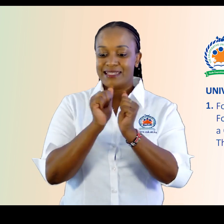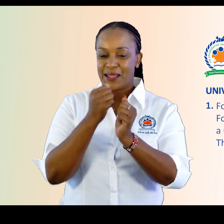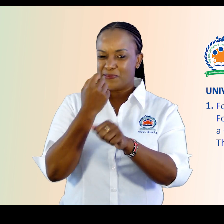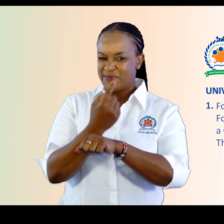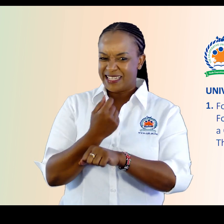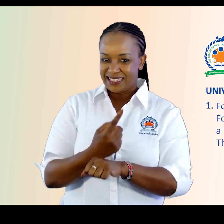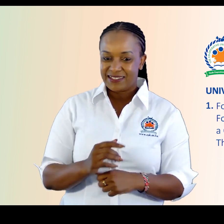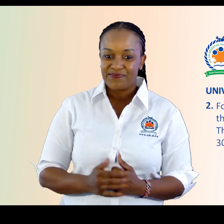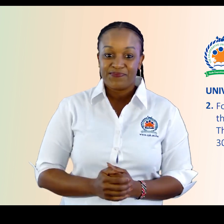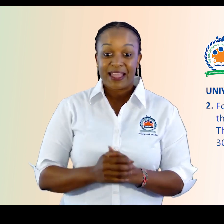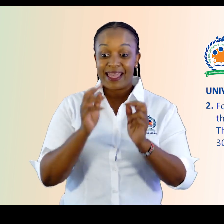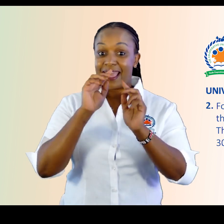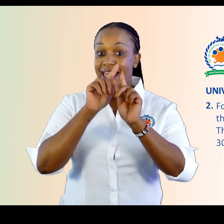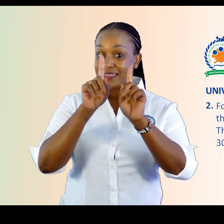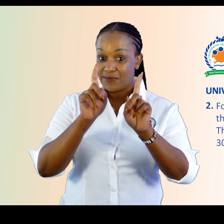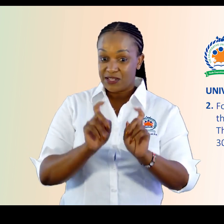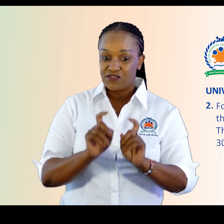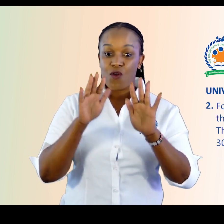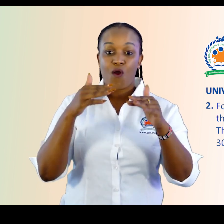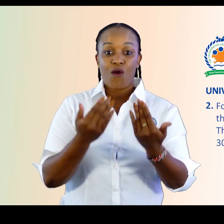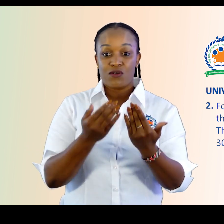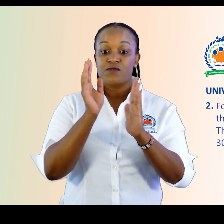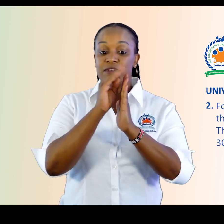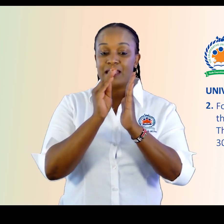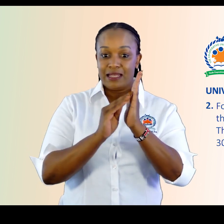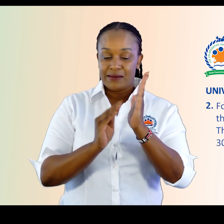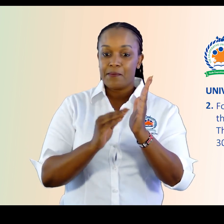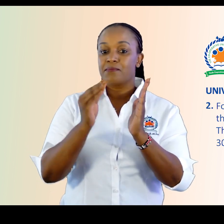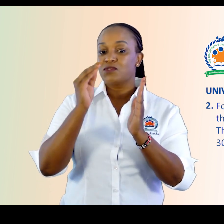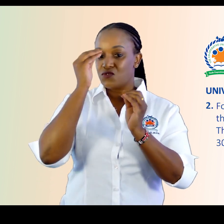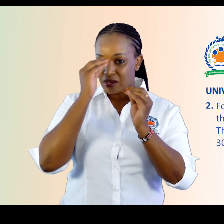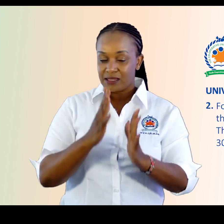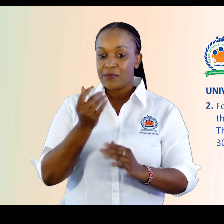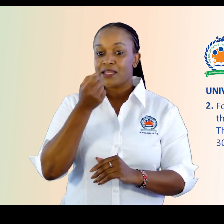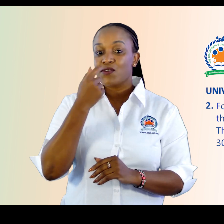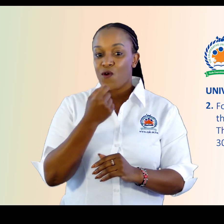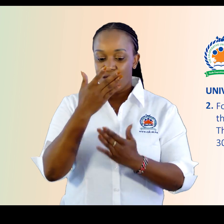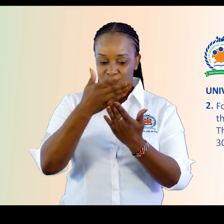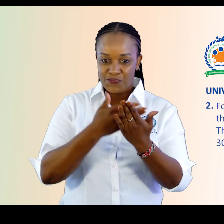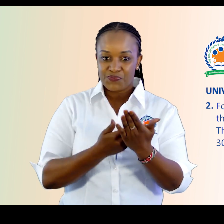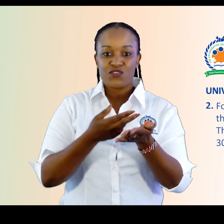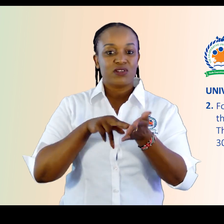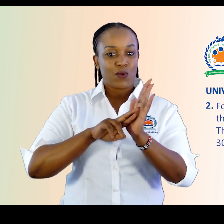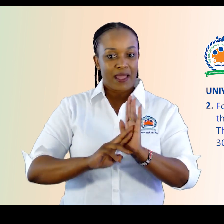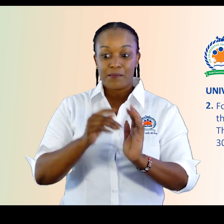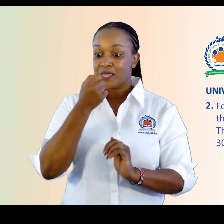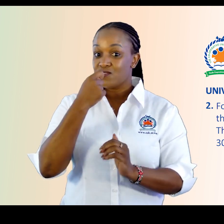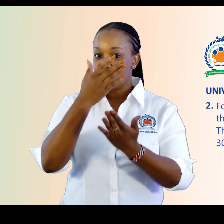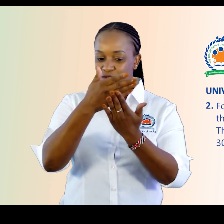10 minutes. For examination or filling student medical form, the requirement is a medical form.